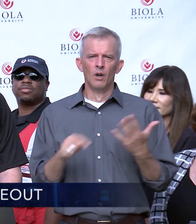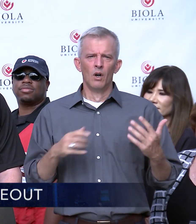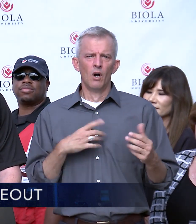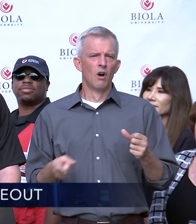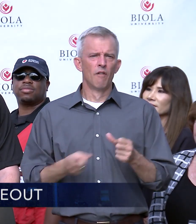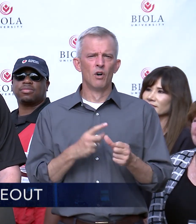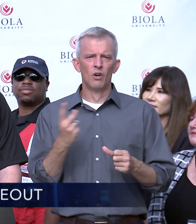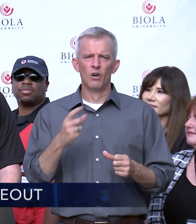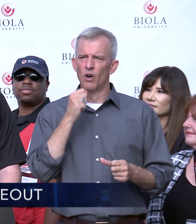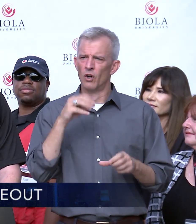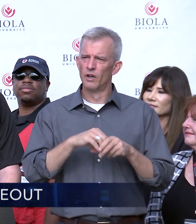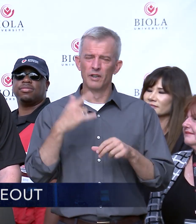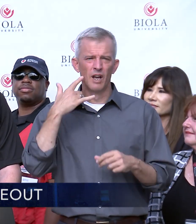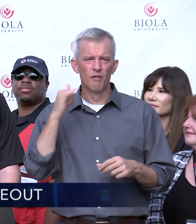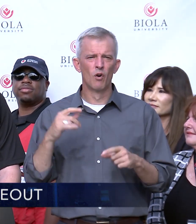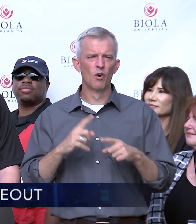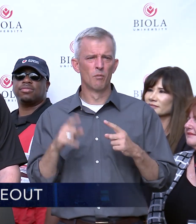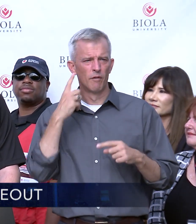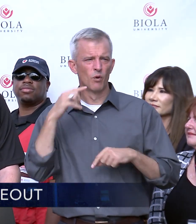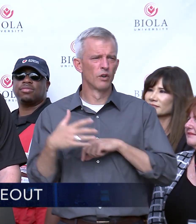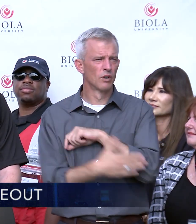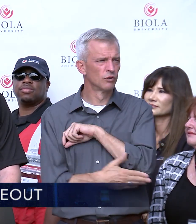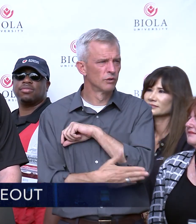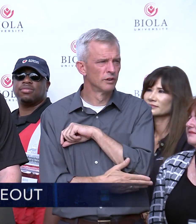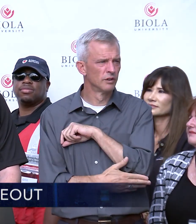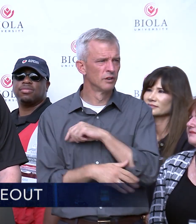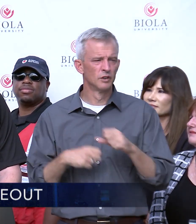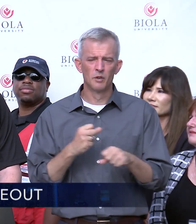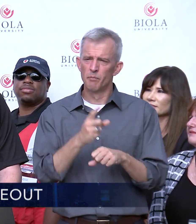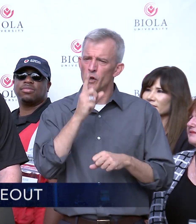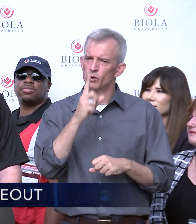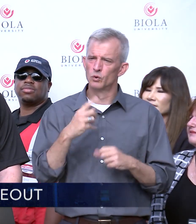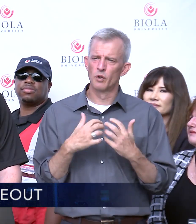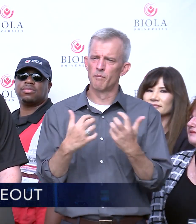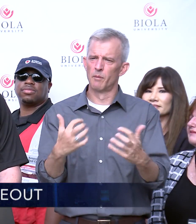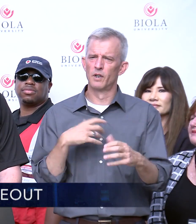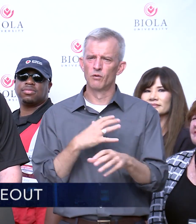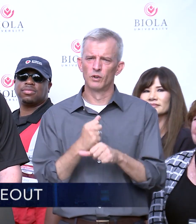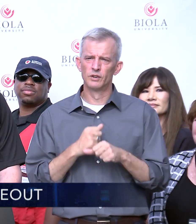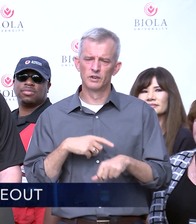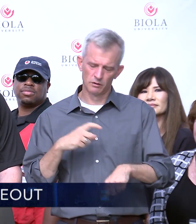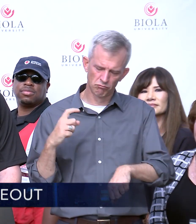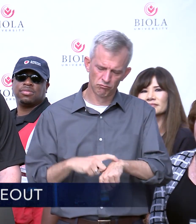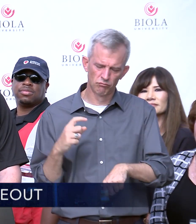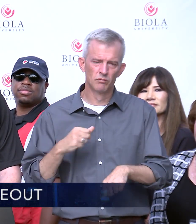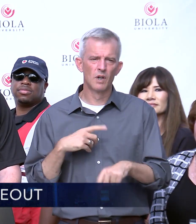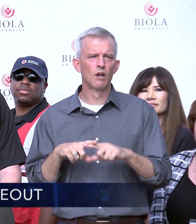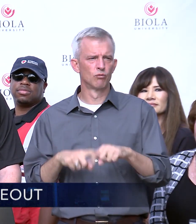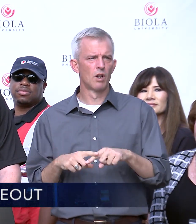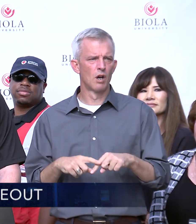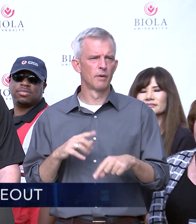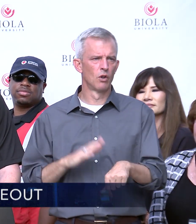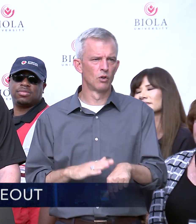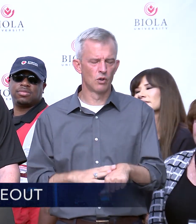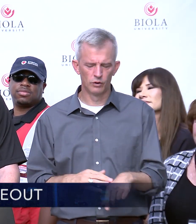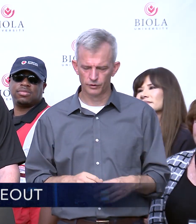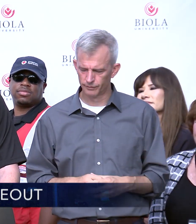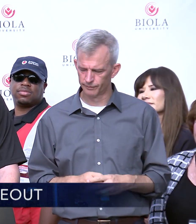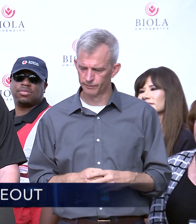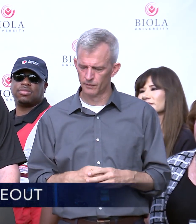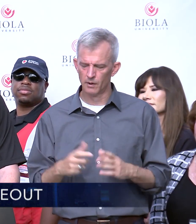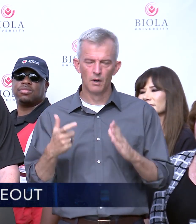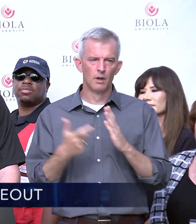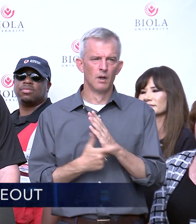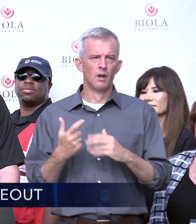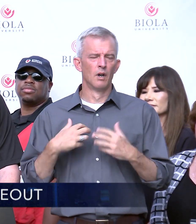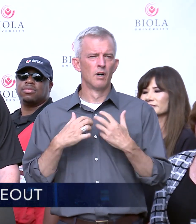only in California, but for the nation, to ensure that the public can receive timely and reliable alerts. An automated public